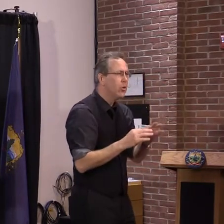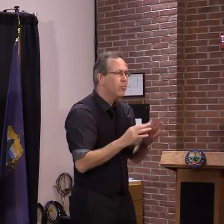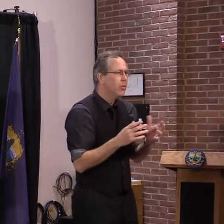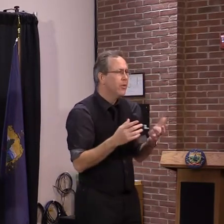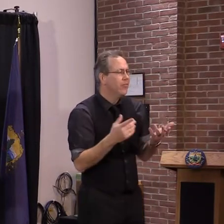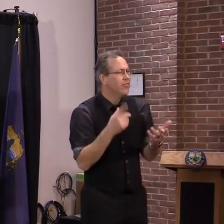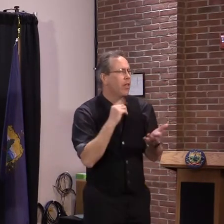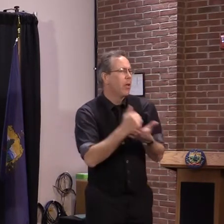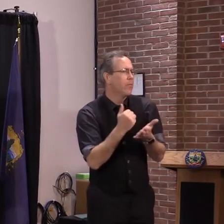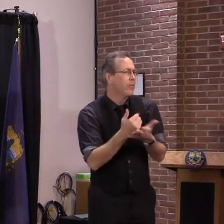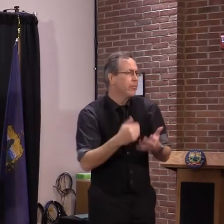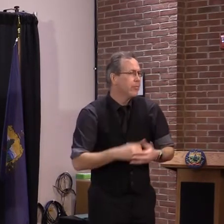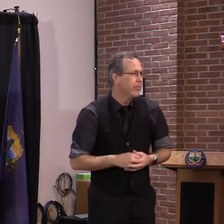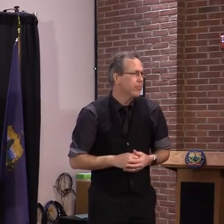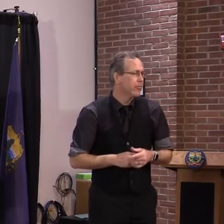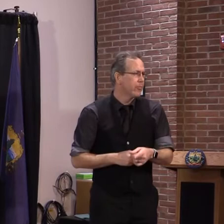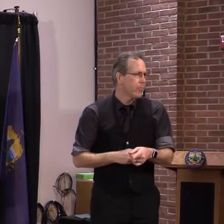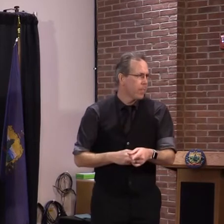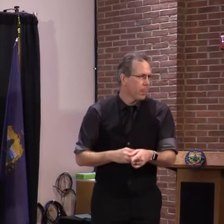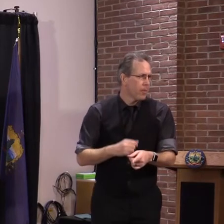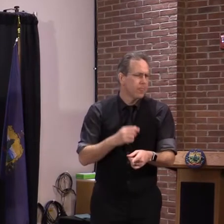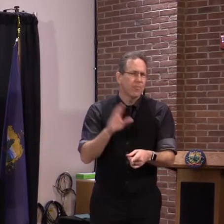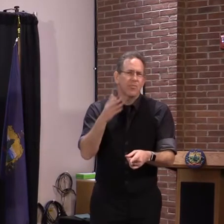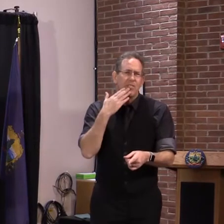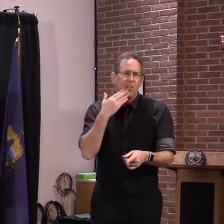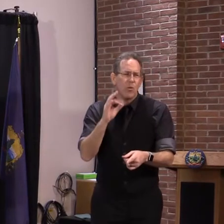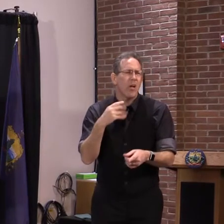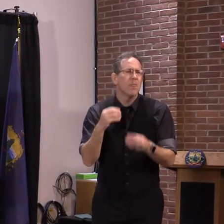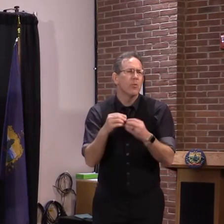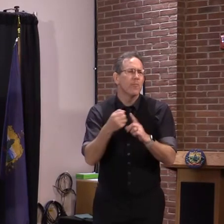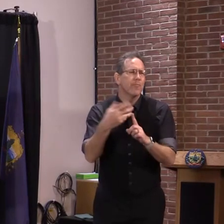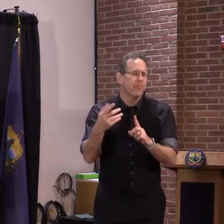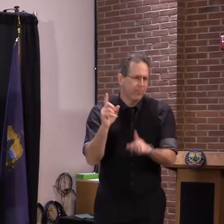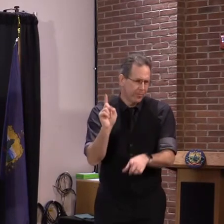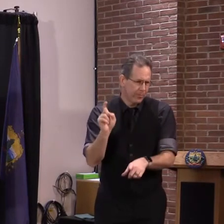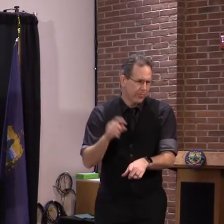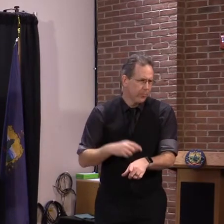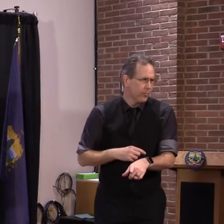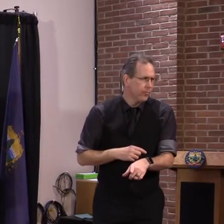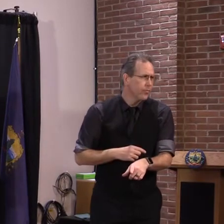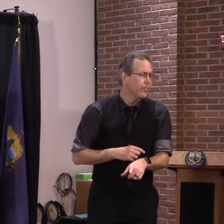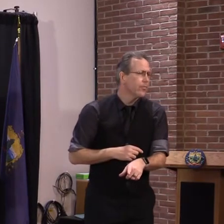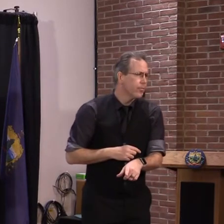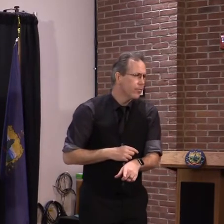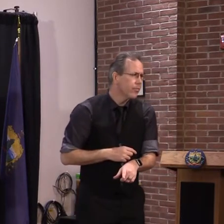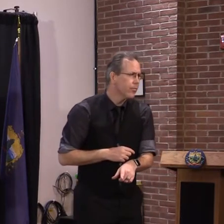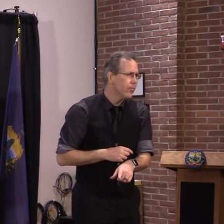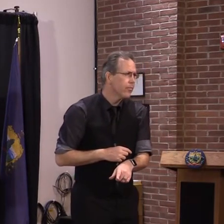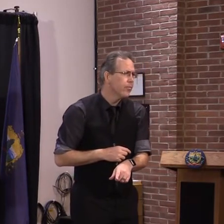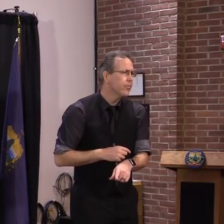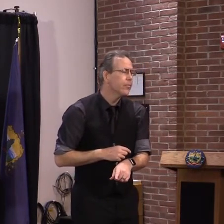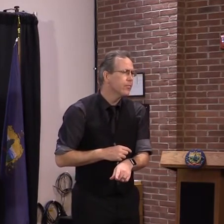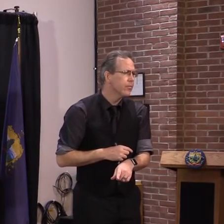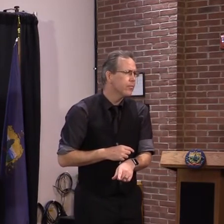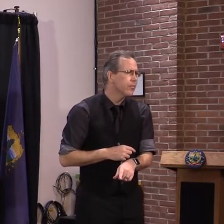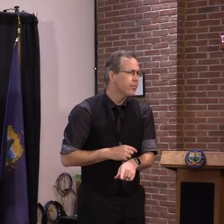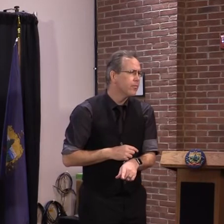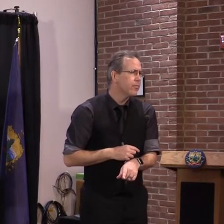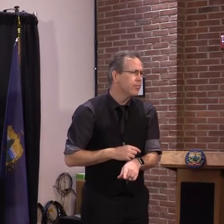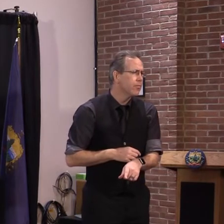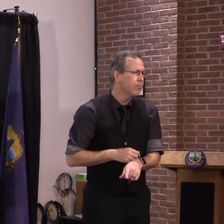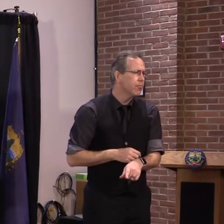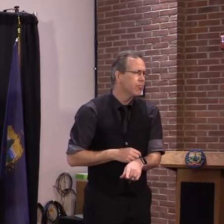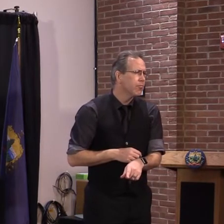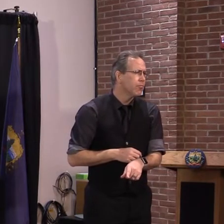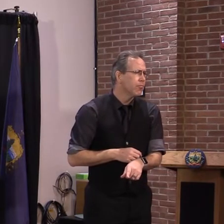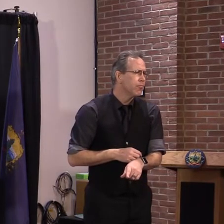expand a little bit more on that, is there a point at which contact tracing will no longer be useful